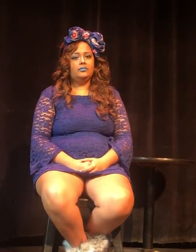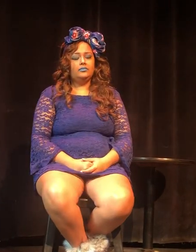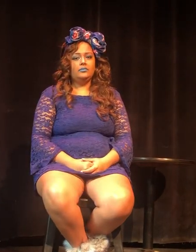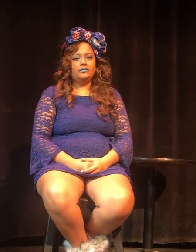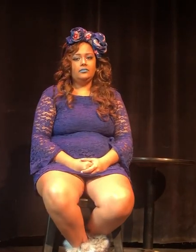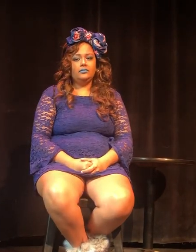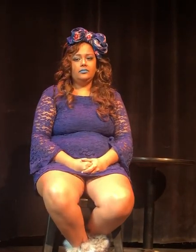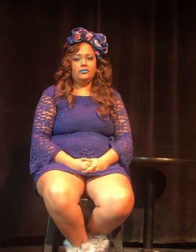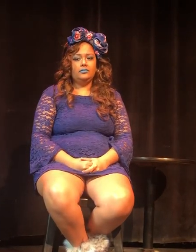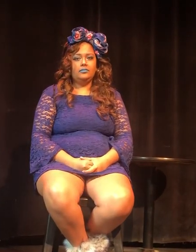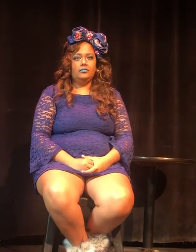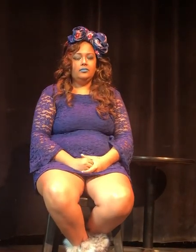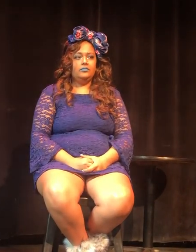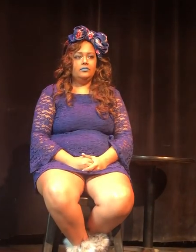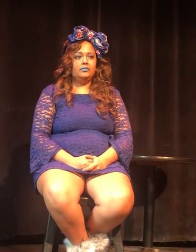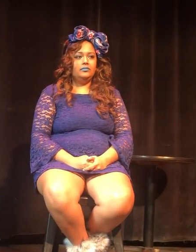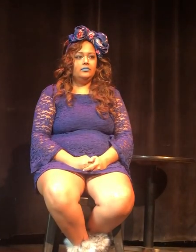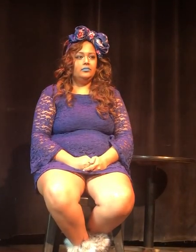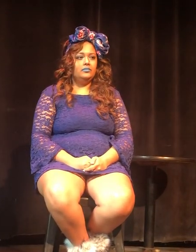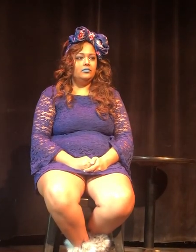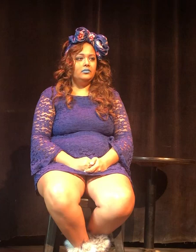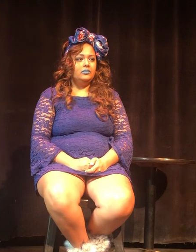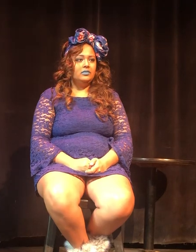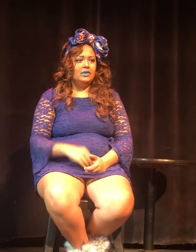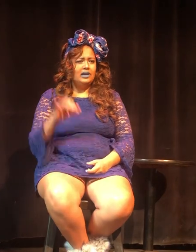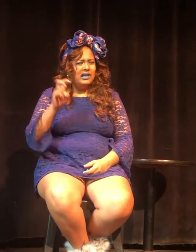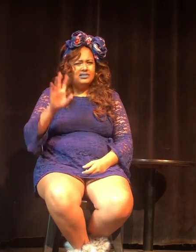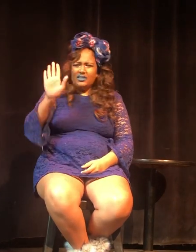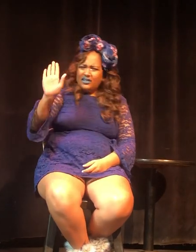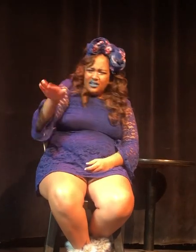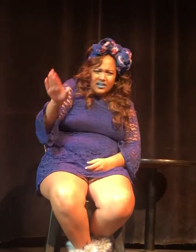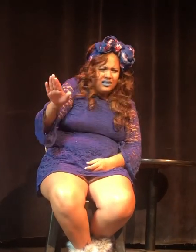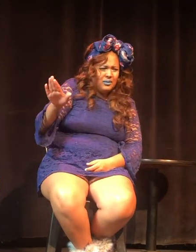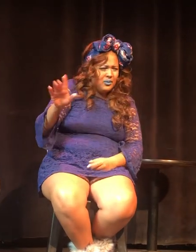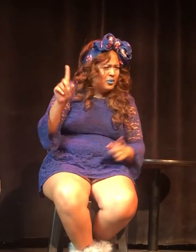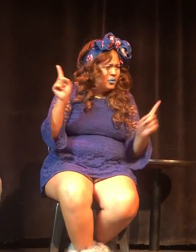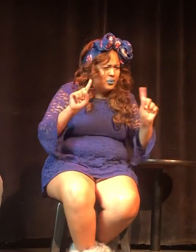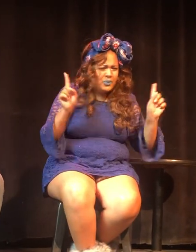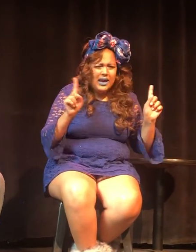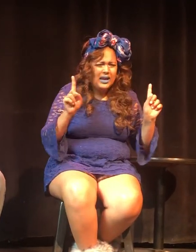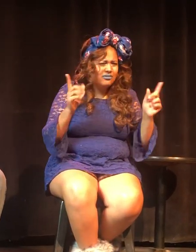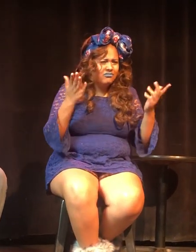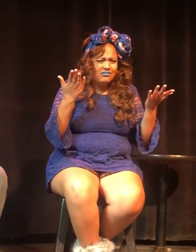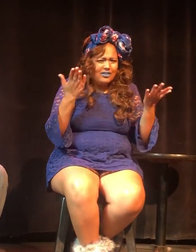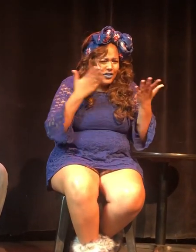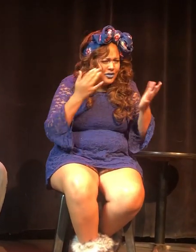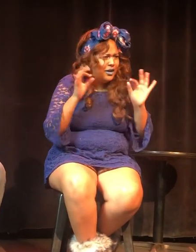Derek, this rocks, Izzy said. It's so perfect.